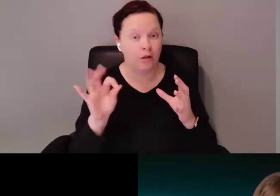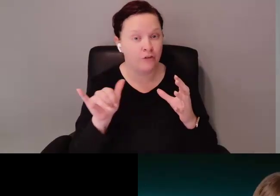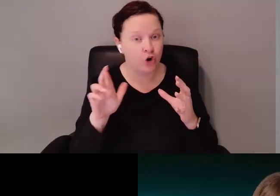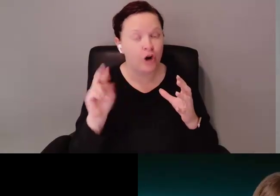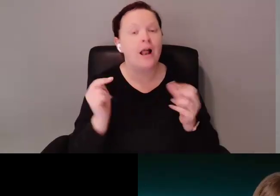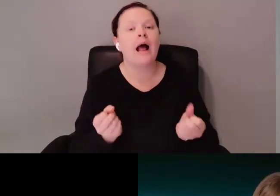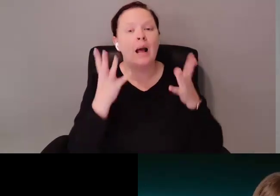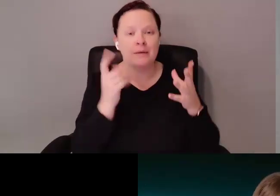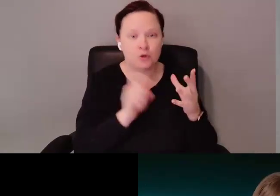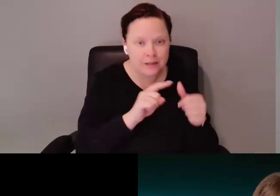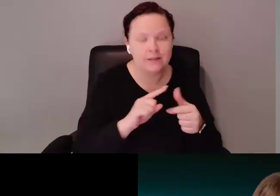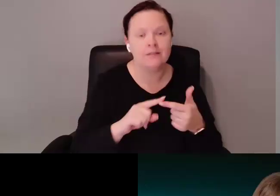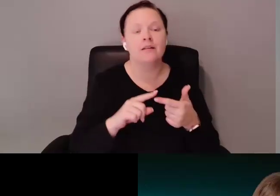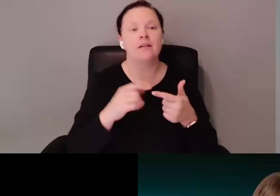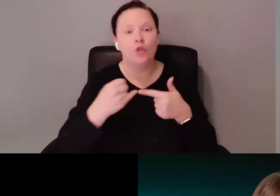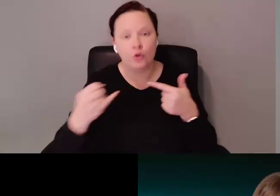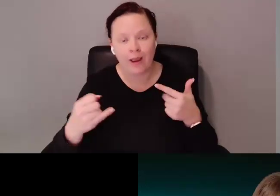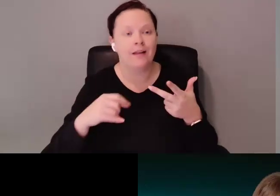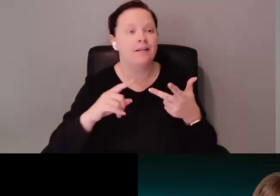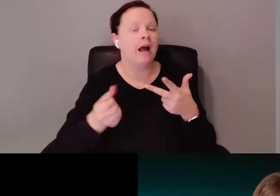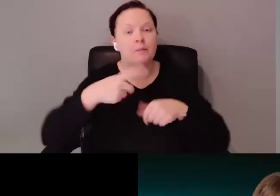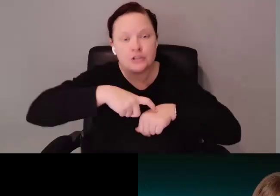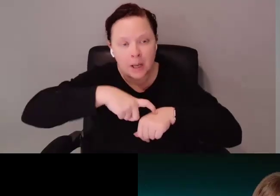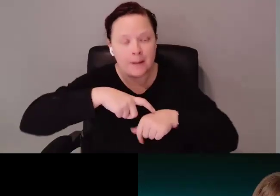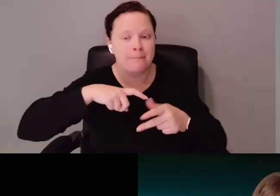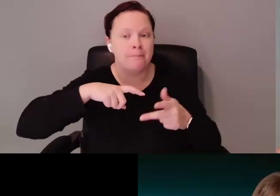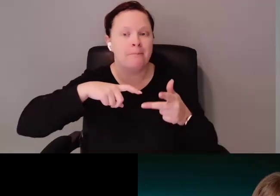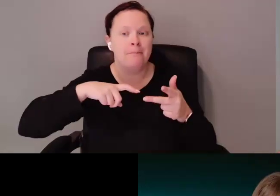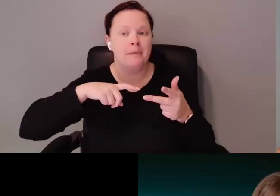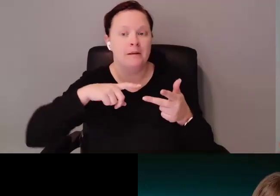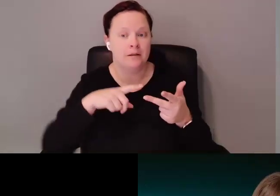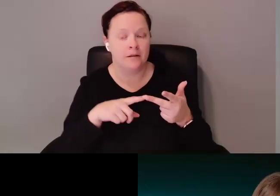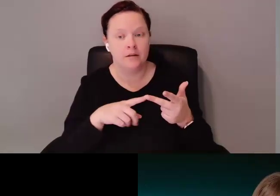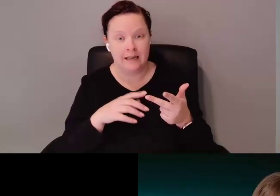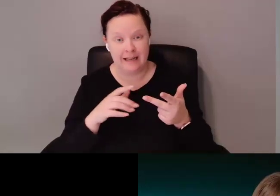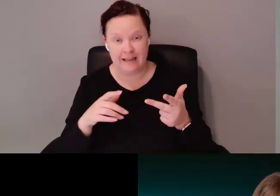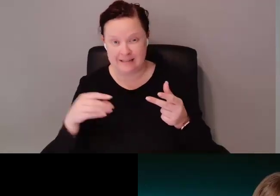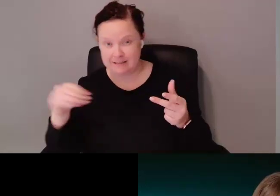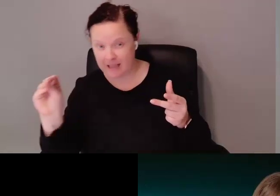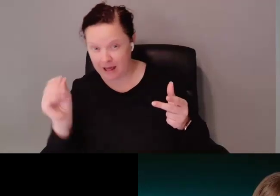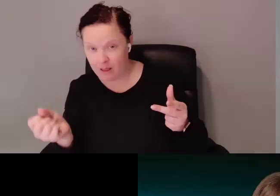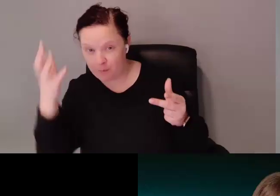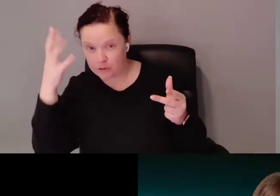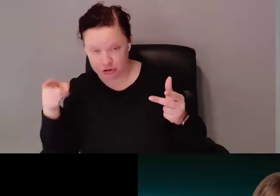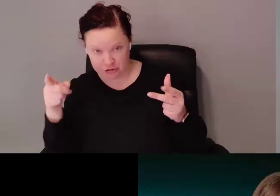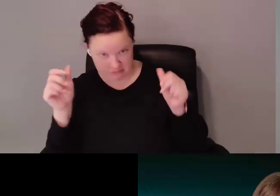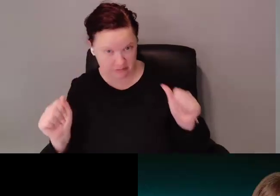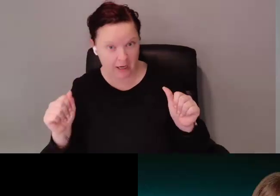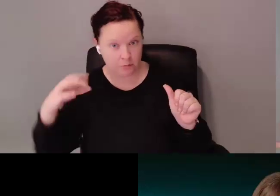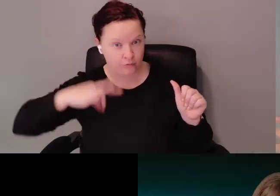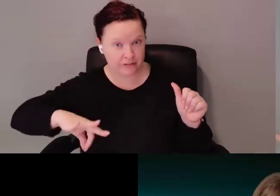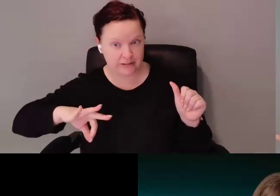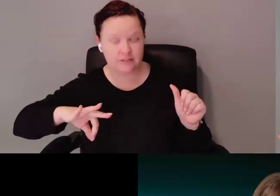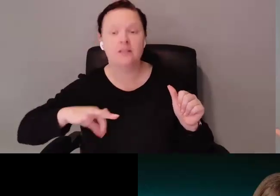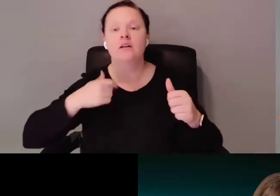need thread? How much time? Um, and then is there a profit? So I use spreadsheets to